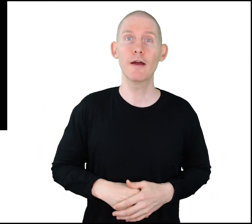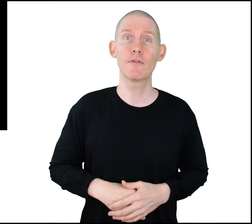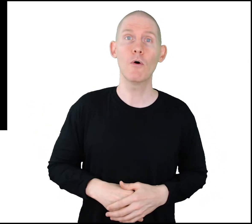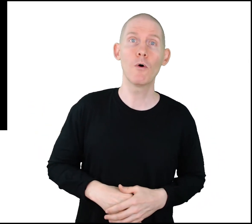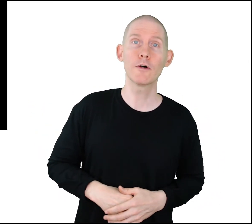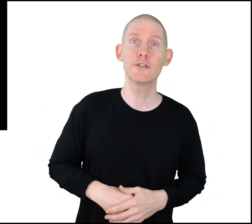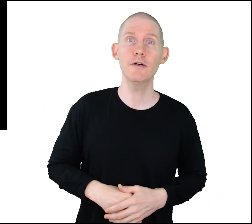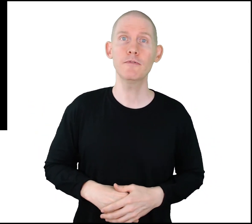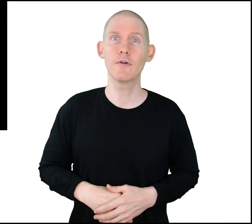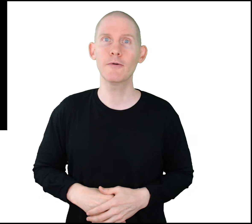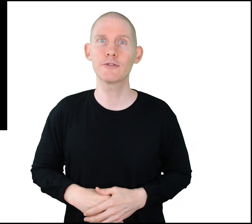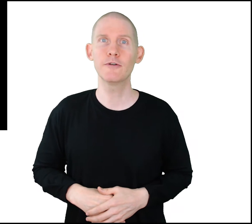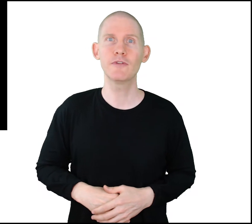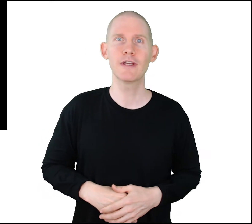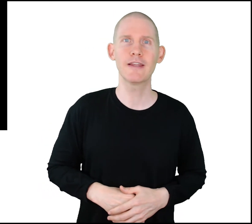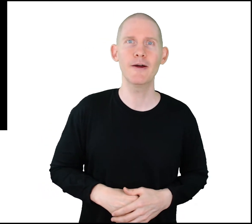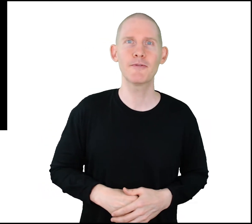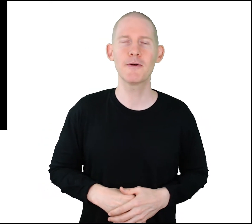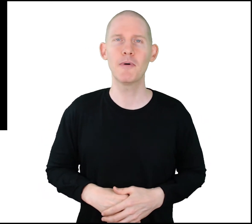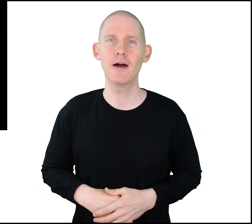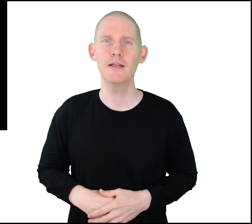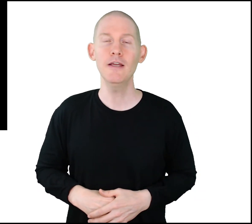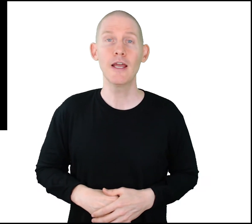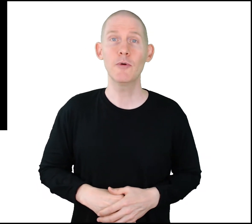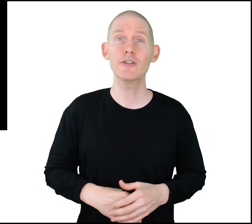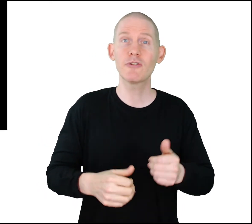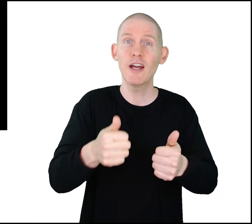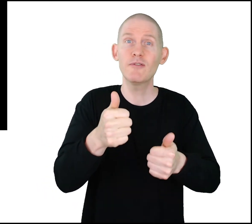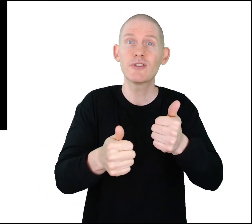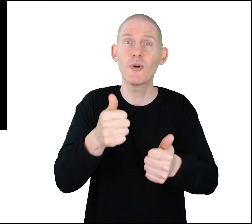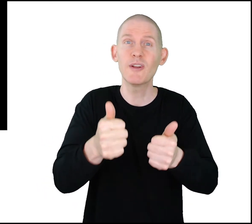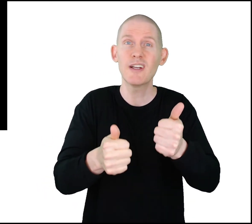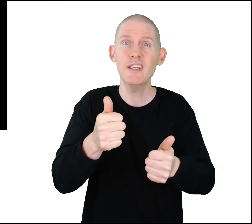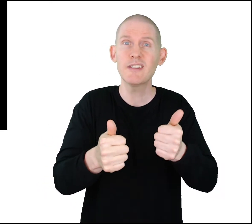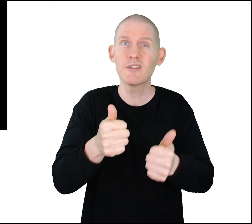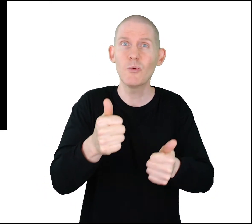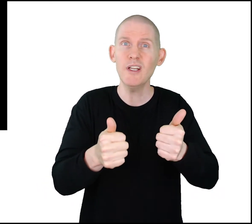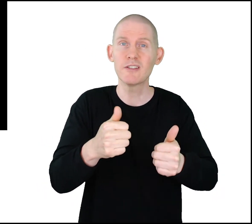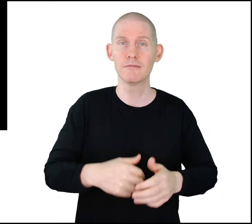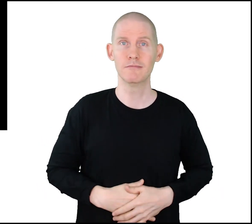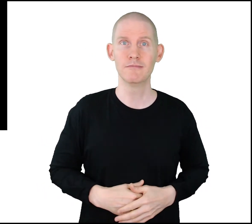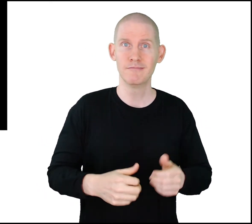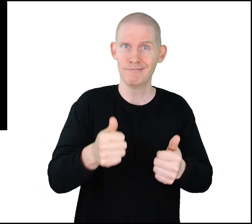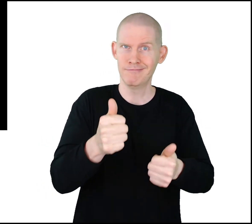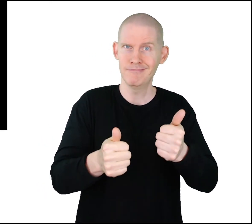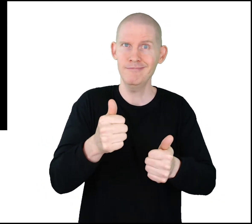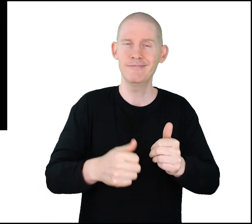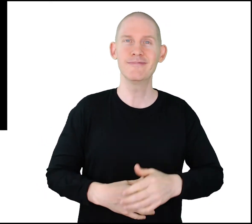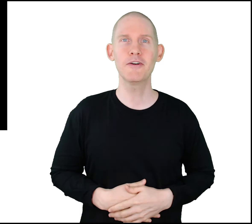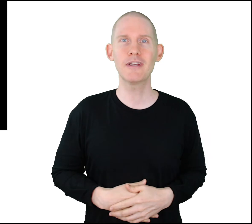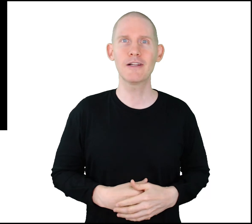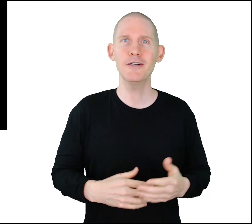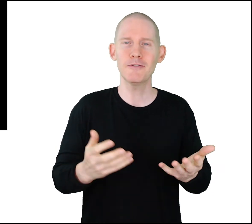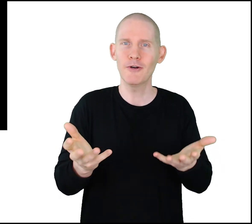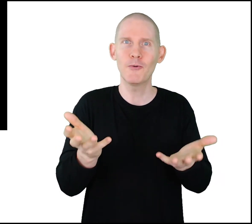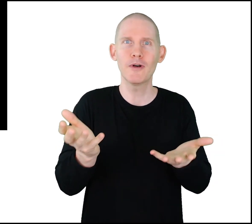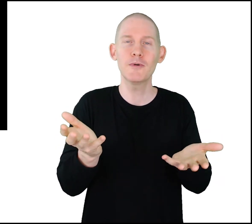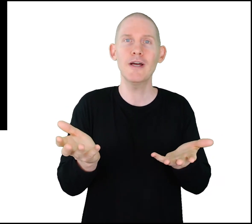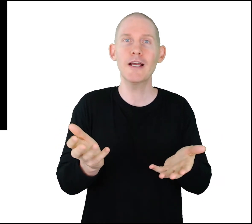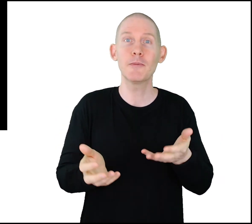have the or shift, right? We're shifting like that with our body. And we also have just going like this, which. Very clear. What are we talking about?